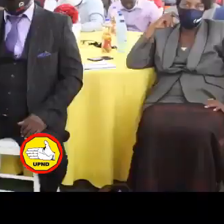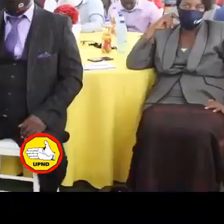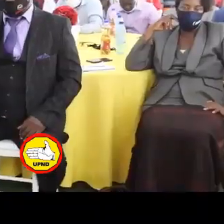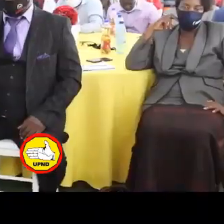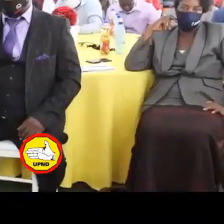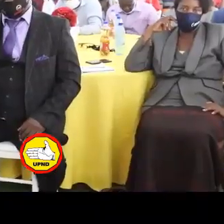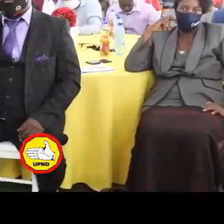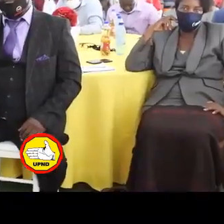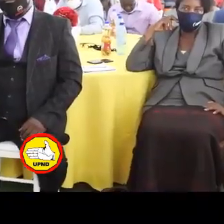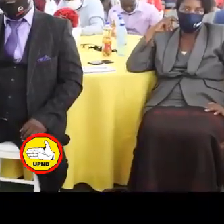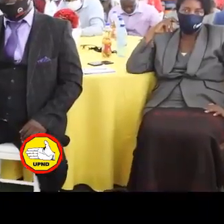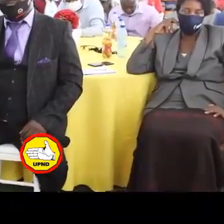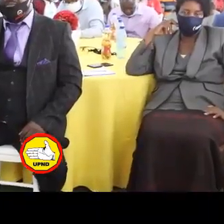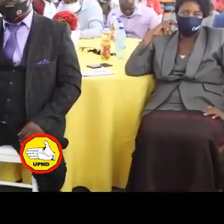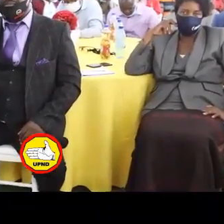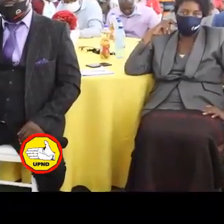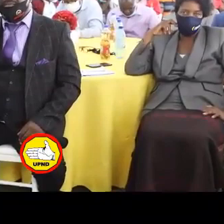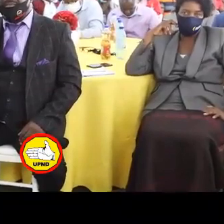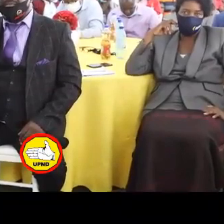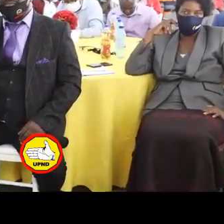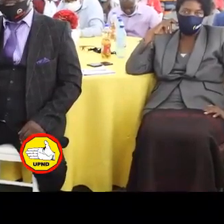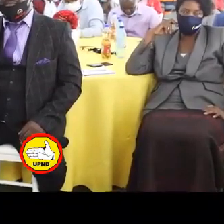people, men and women,